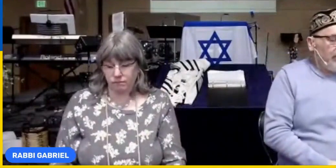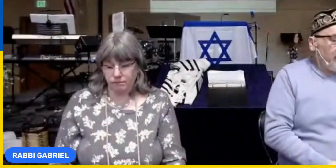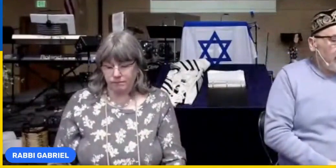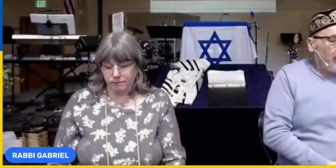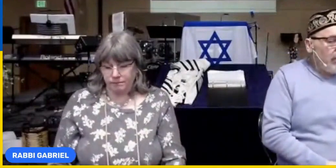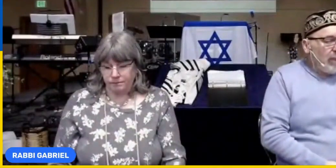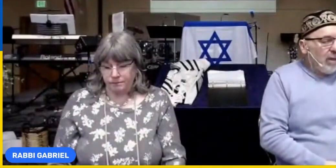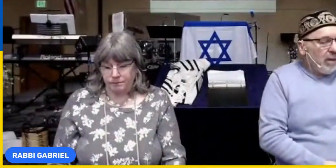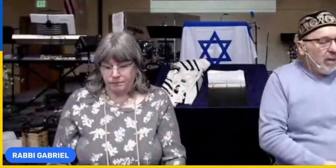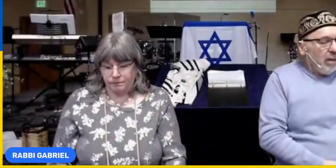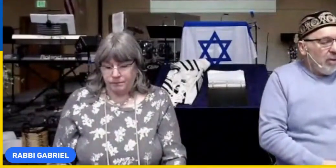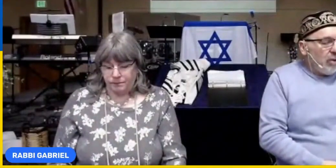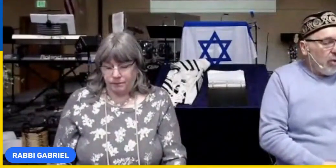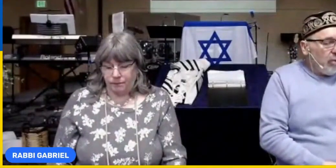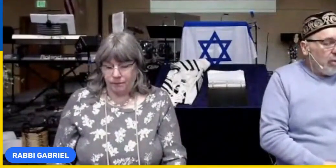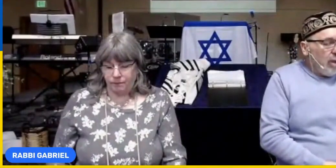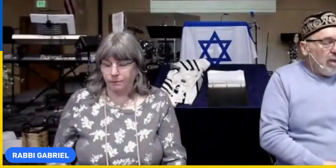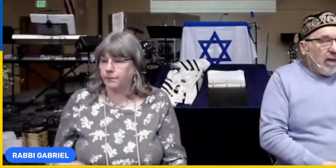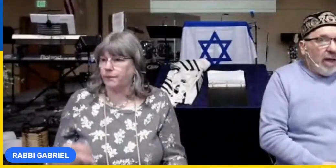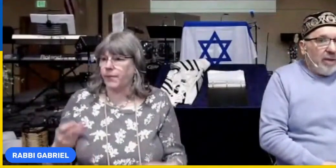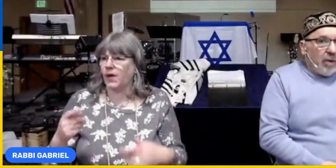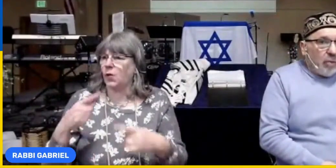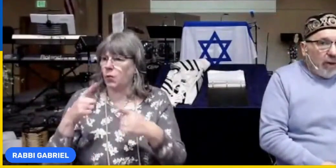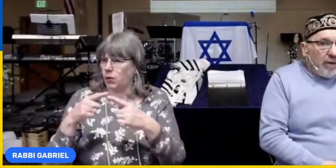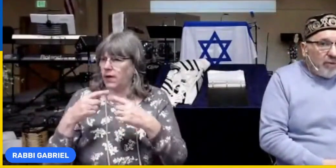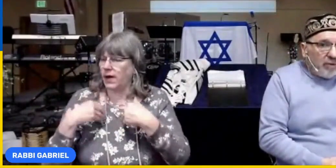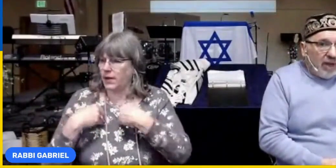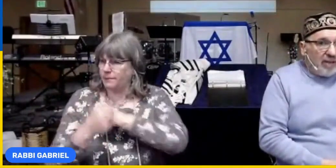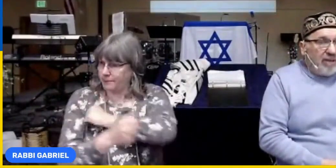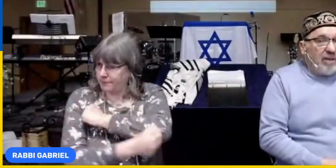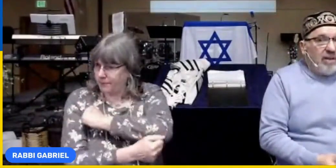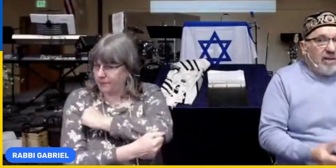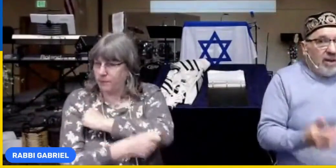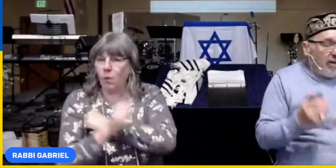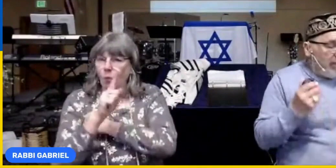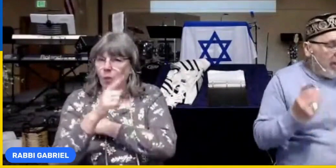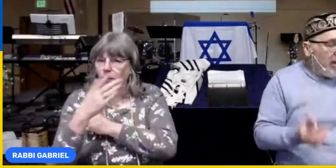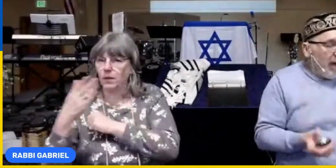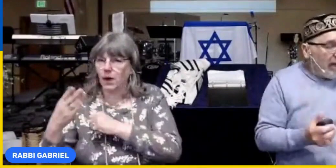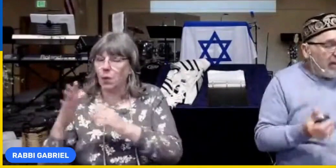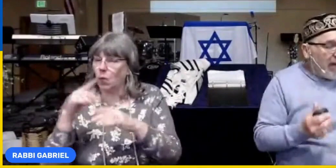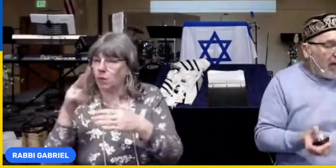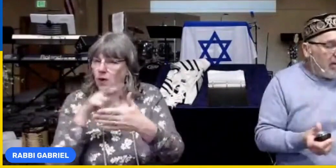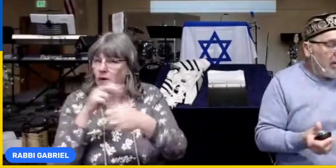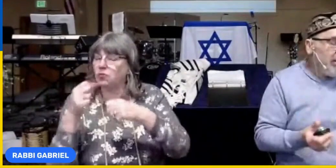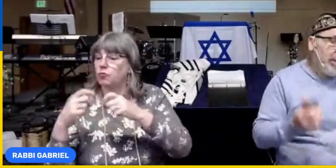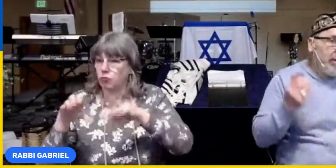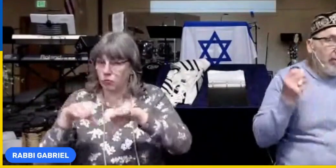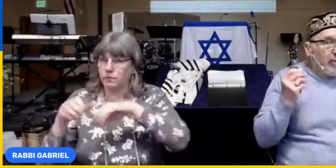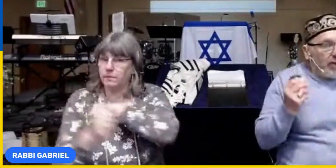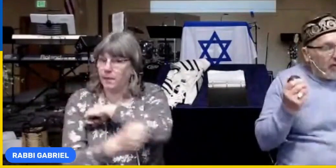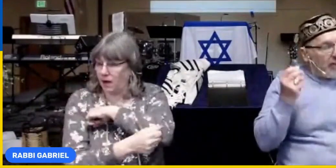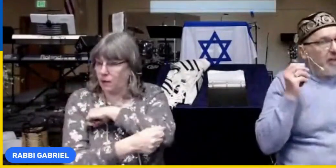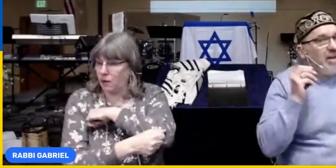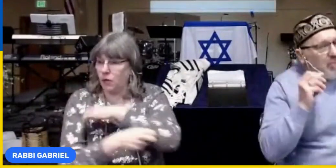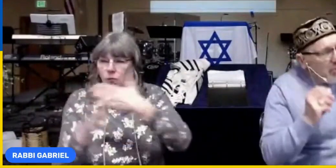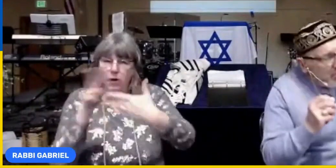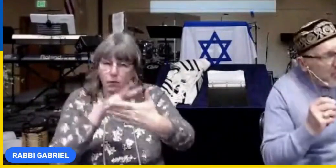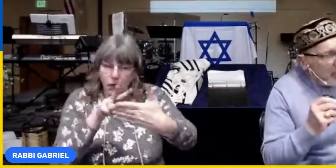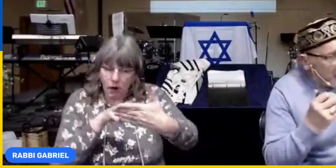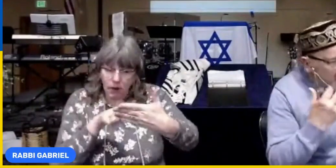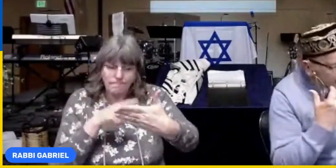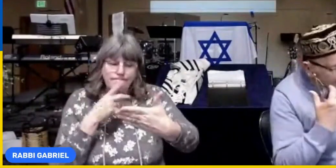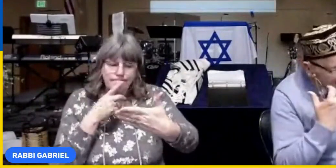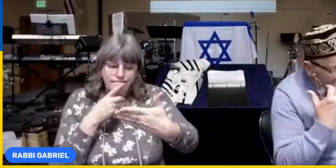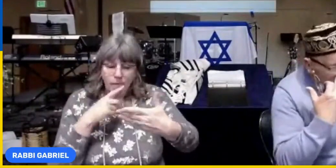written. So, and one of the texts of the Haggadah, it's over there, it's in